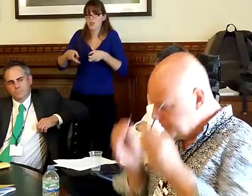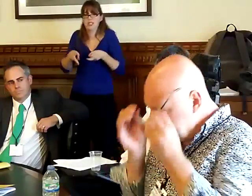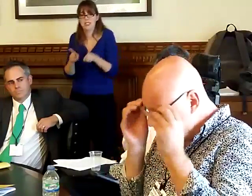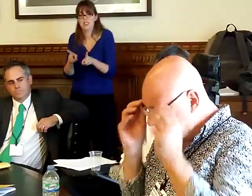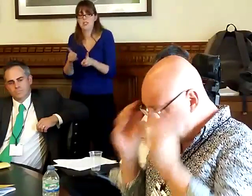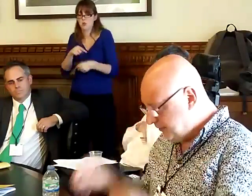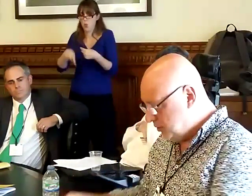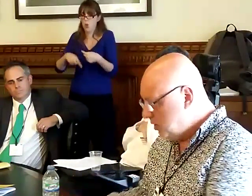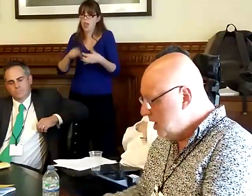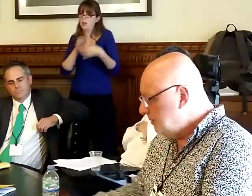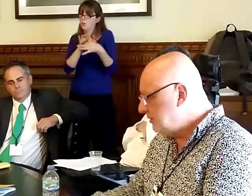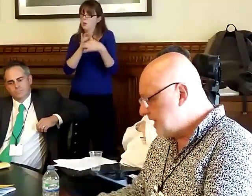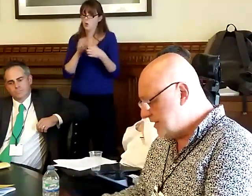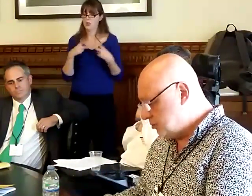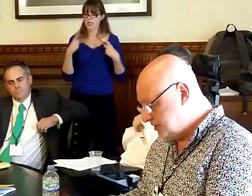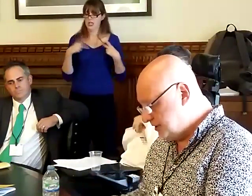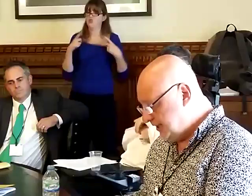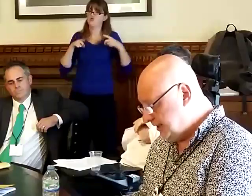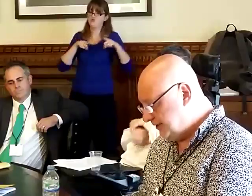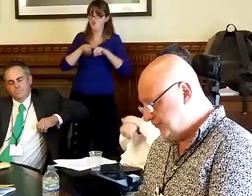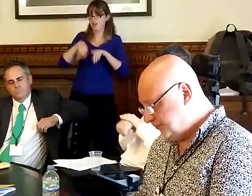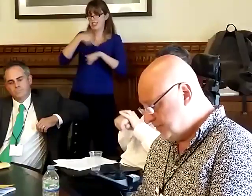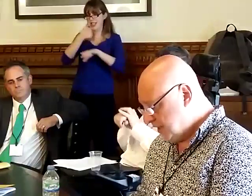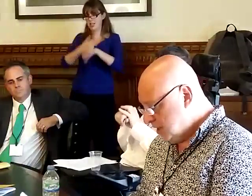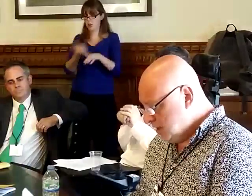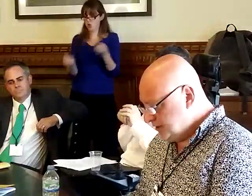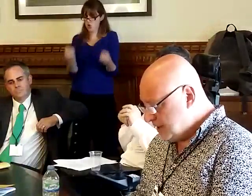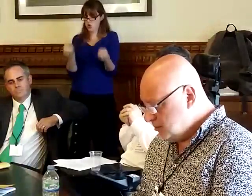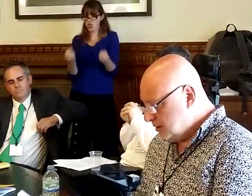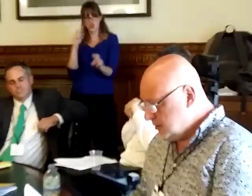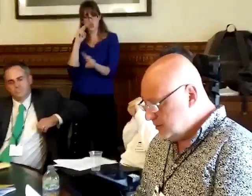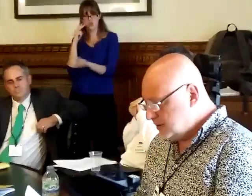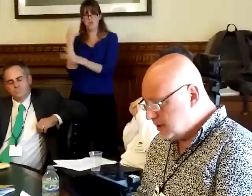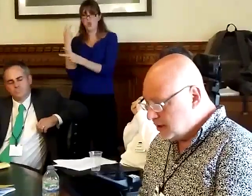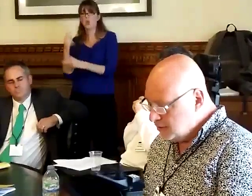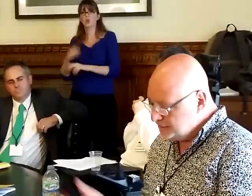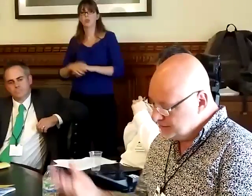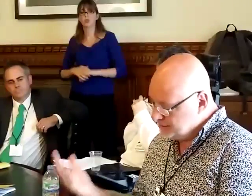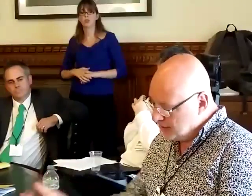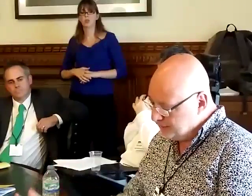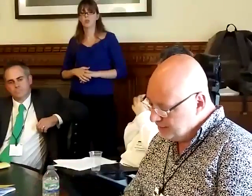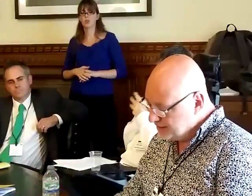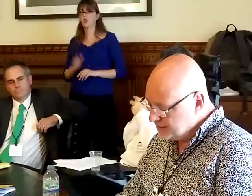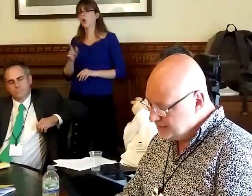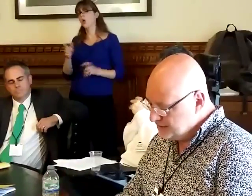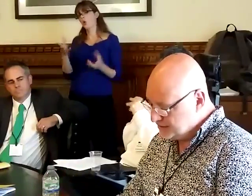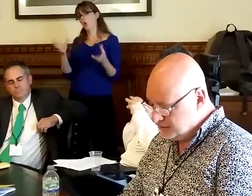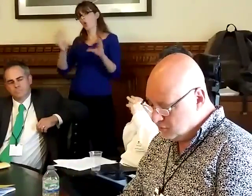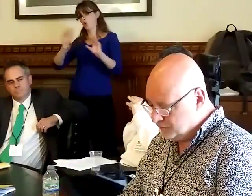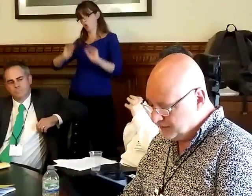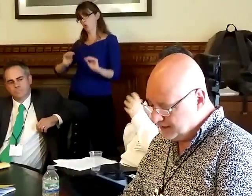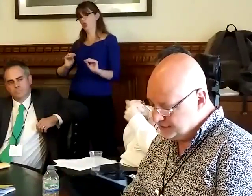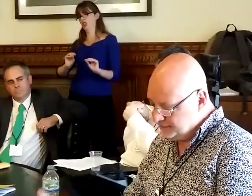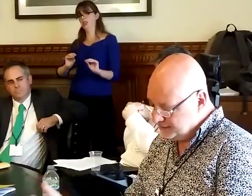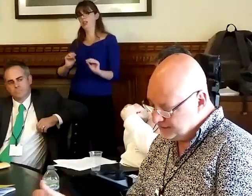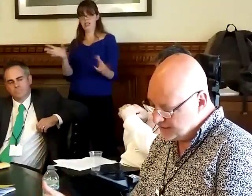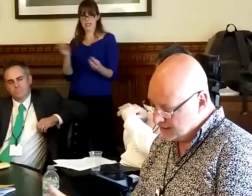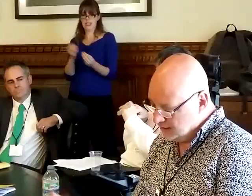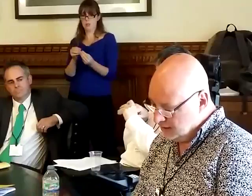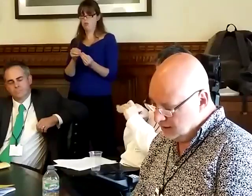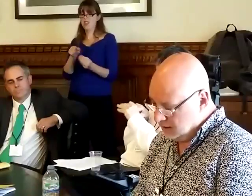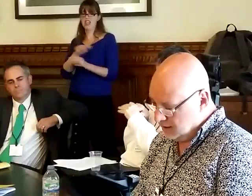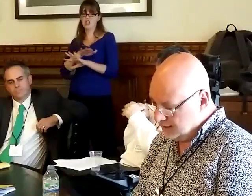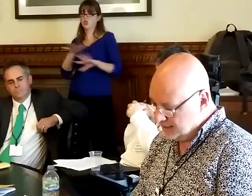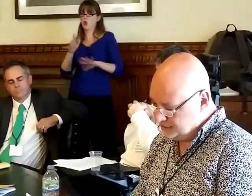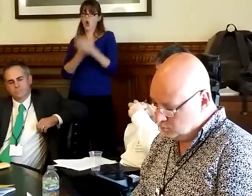get a judicial review, because that's what's needed. So the conclusions are that this isn't just the Norfolk issue, this